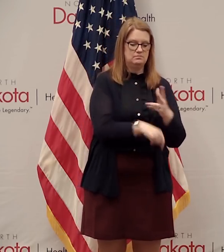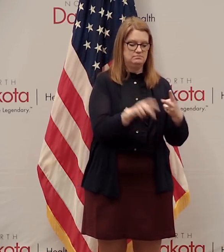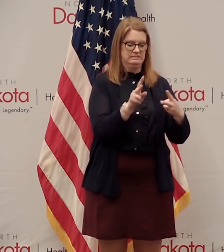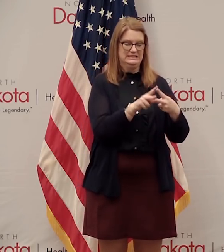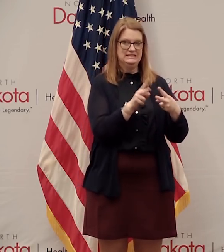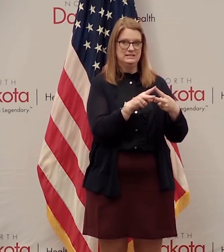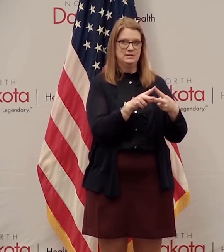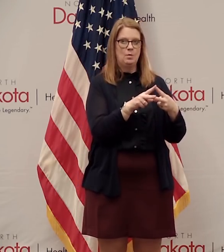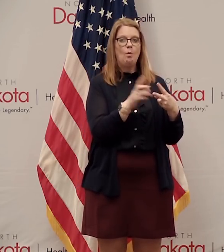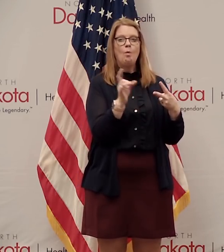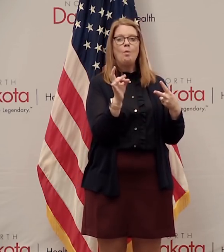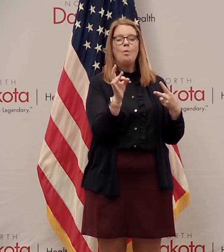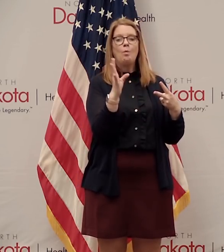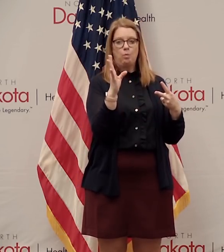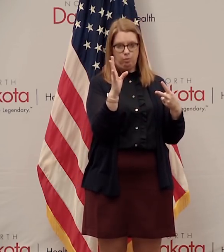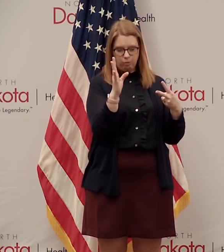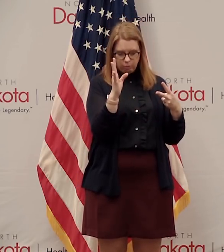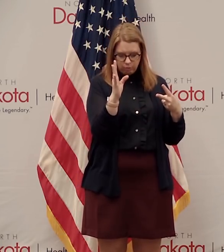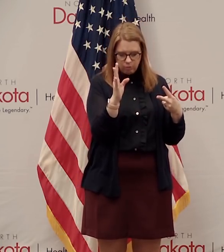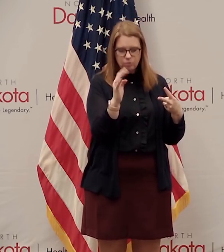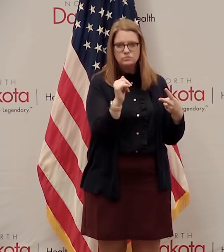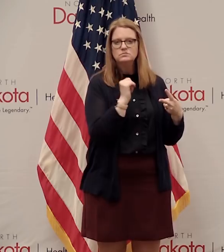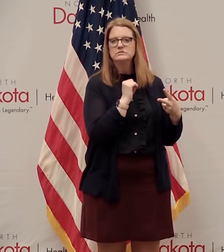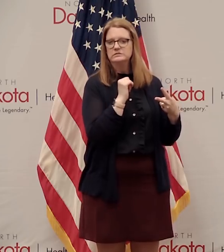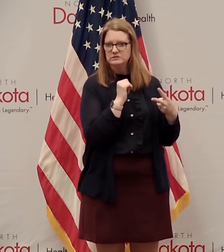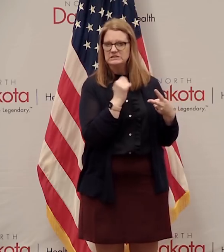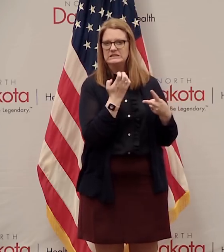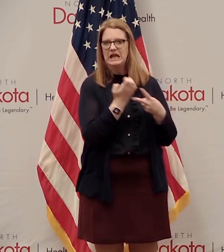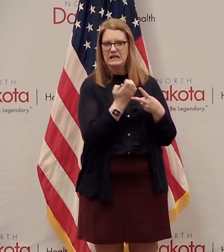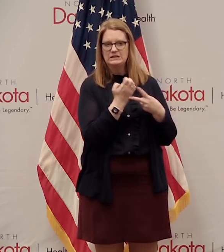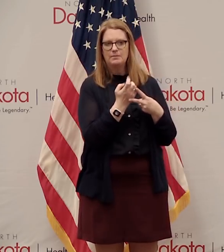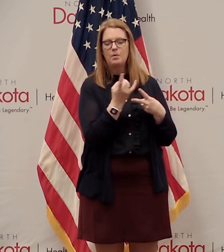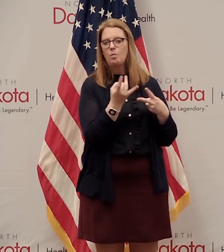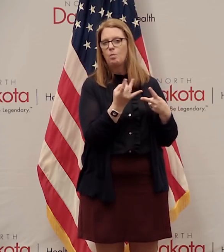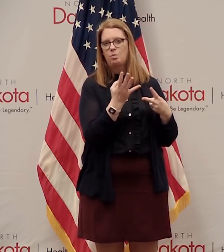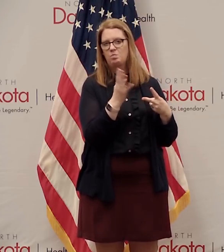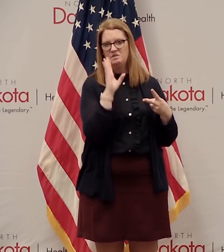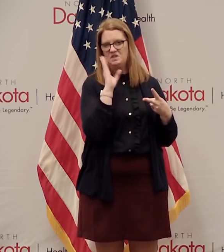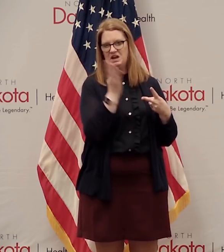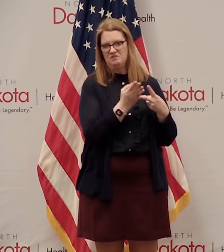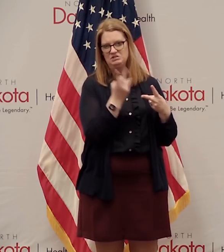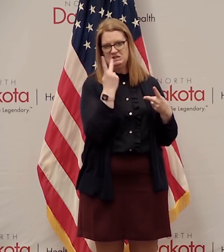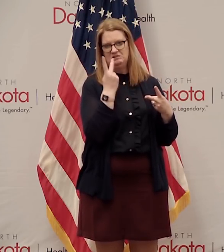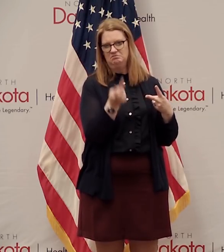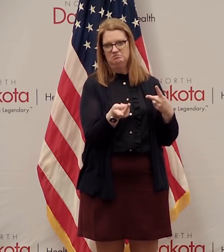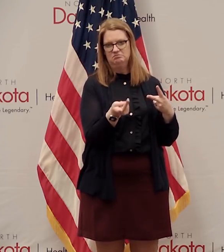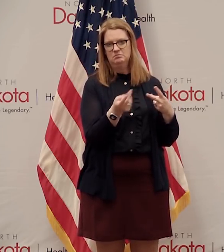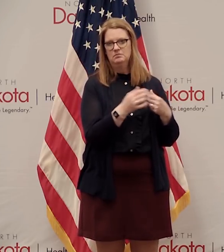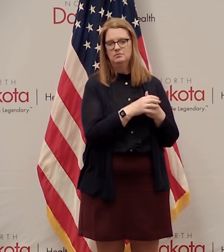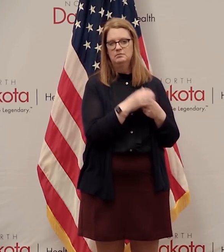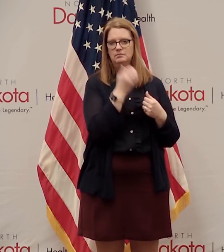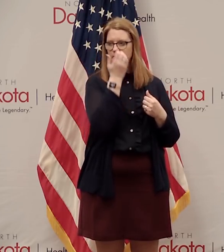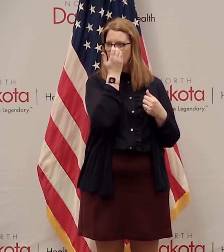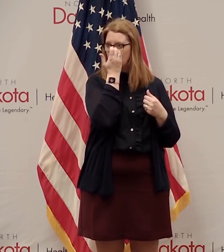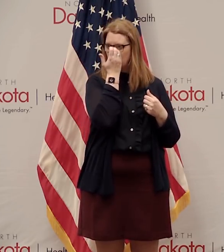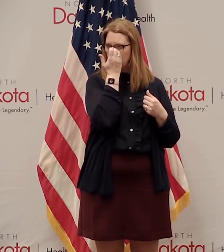together is going to be an economic challenge like we may not have faced before.